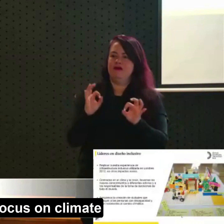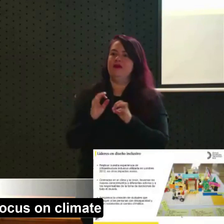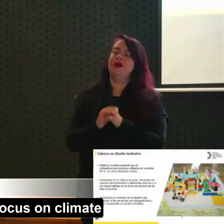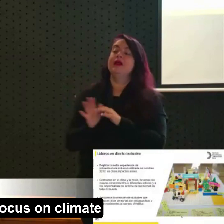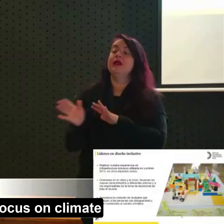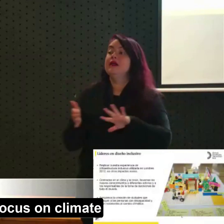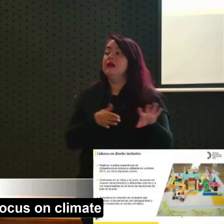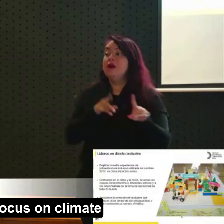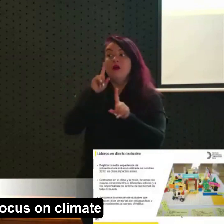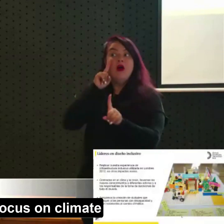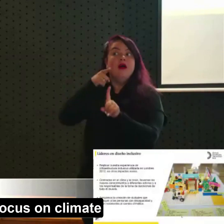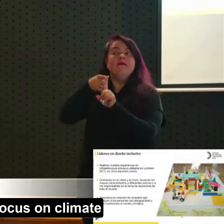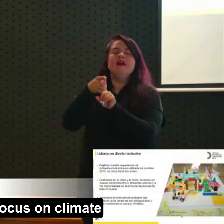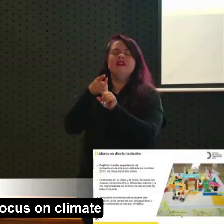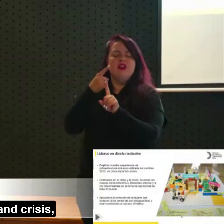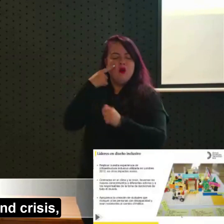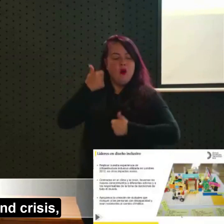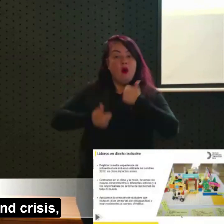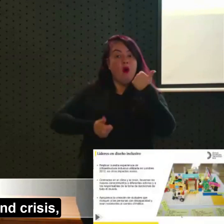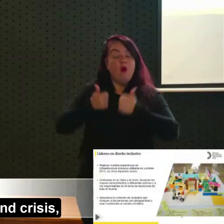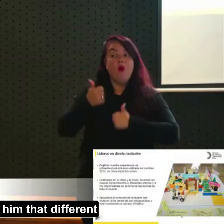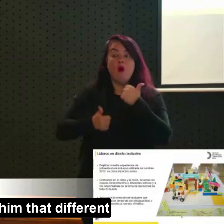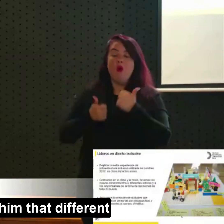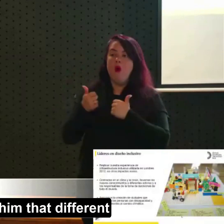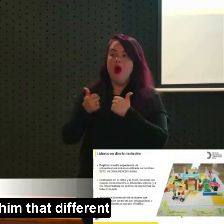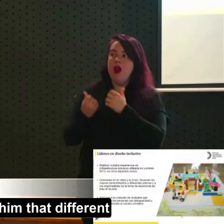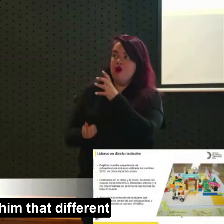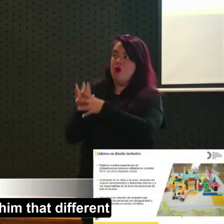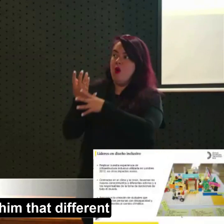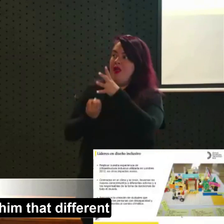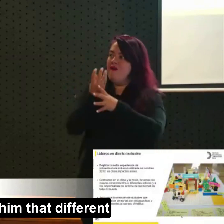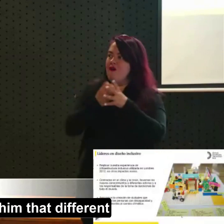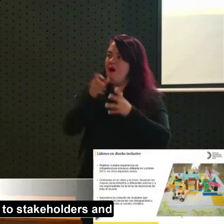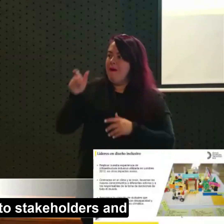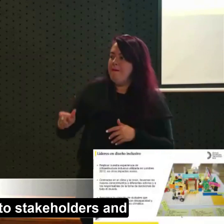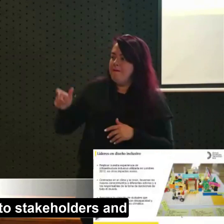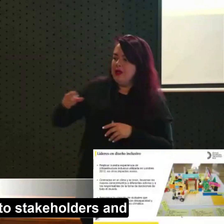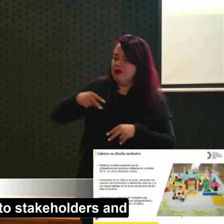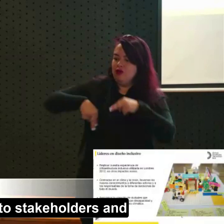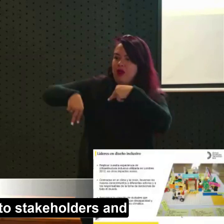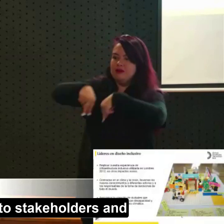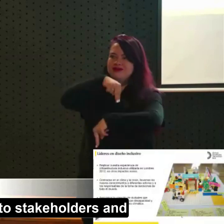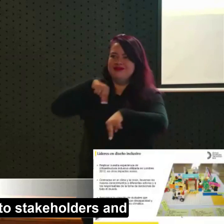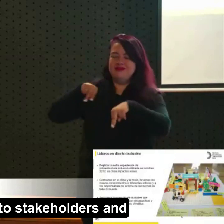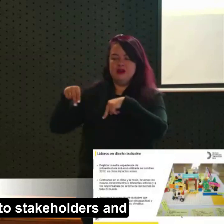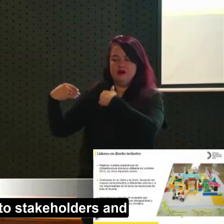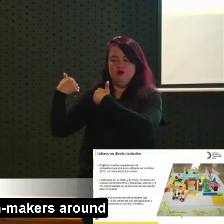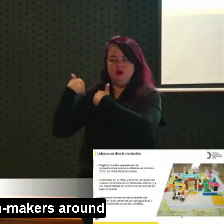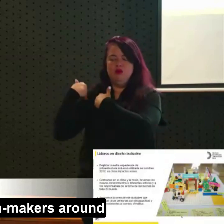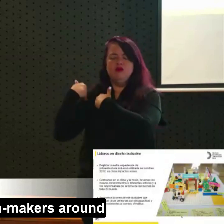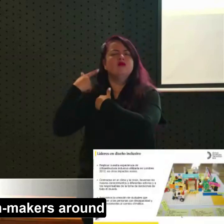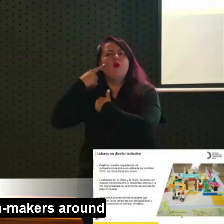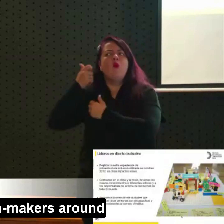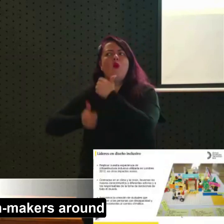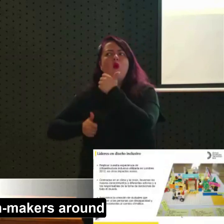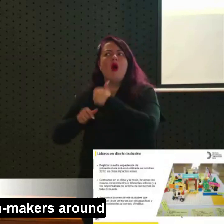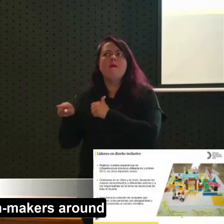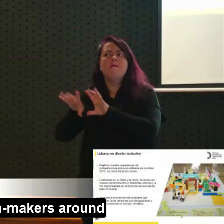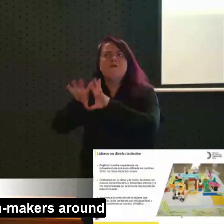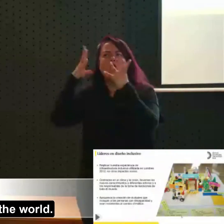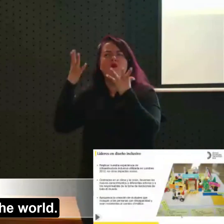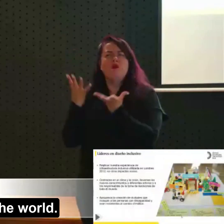with focus on climate and crisis, we are taking that different knowledge to stakeholders and decision